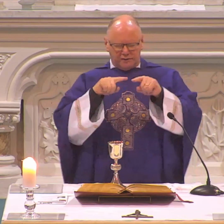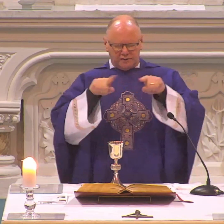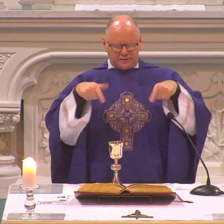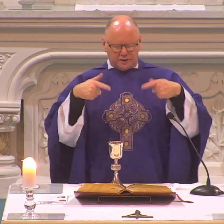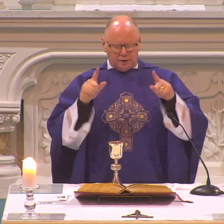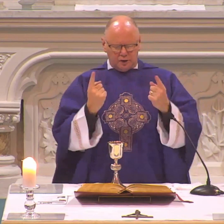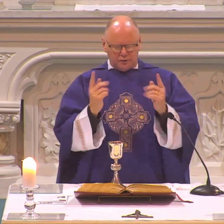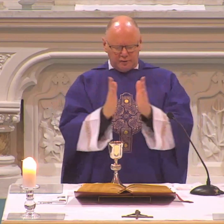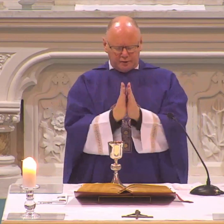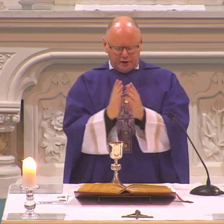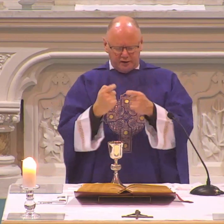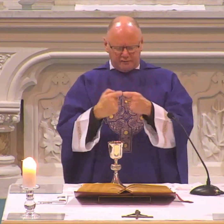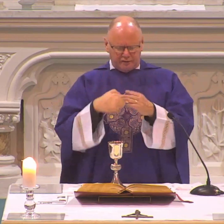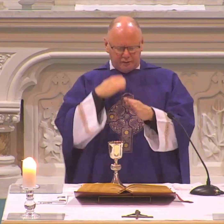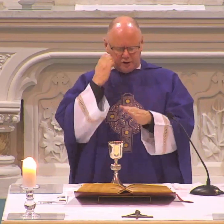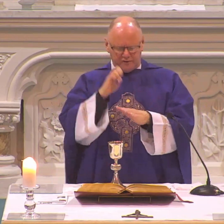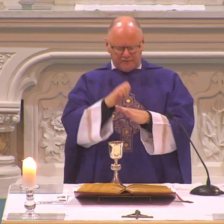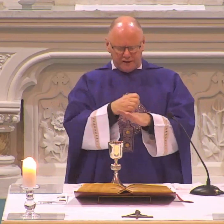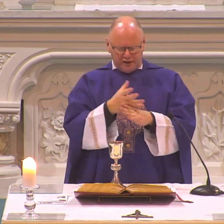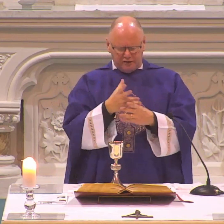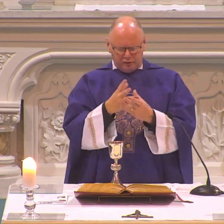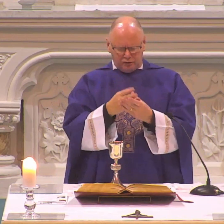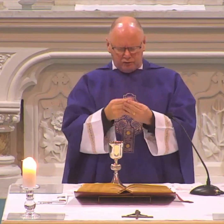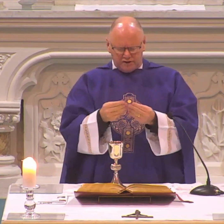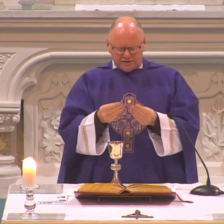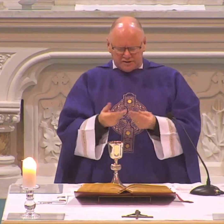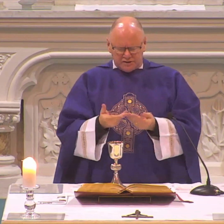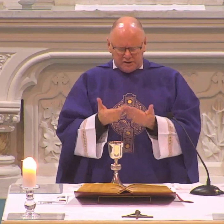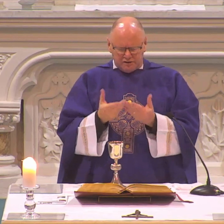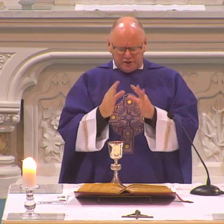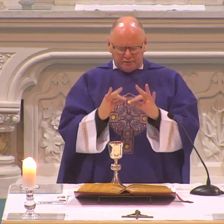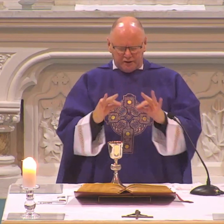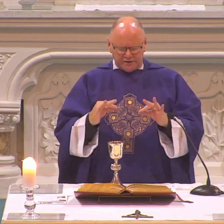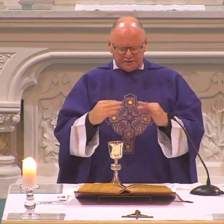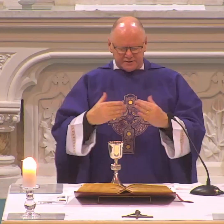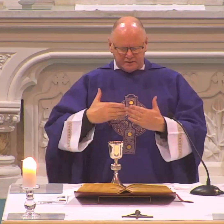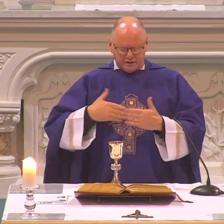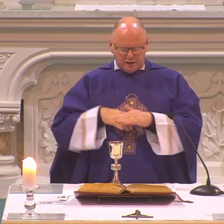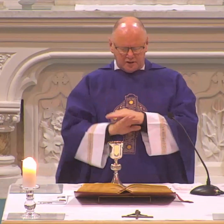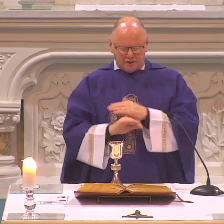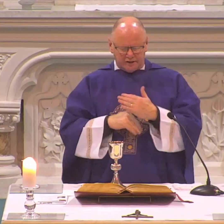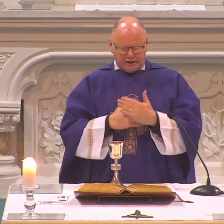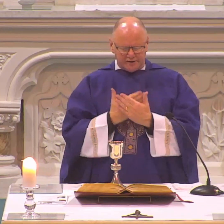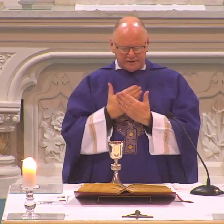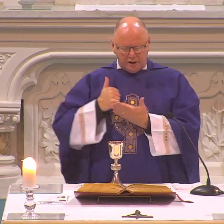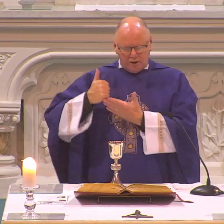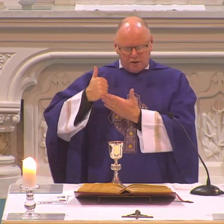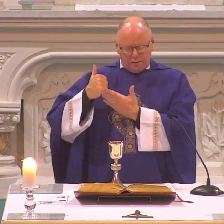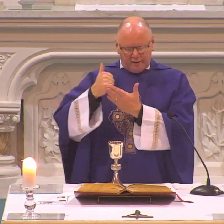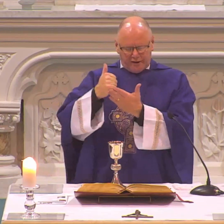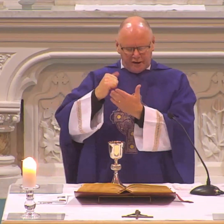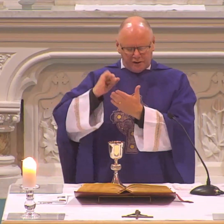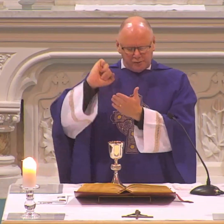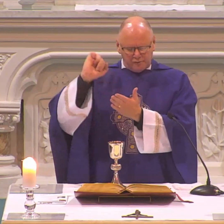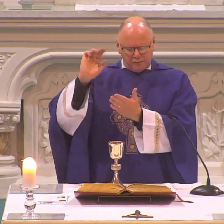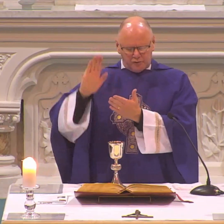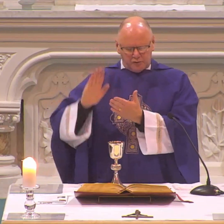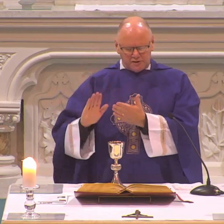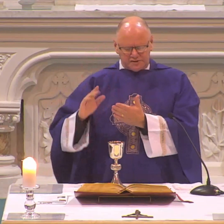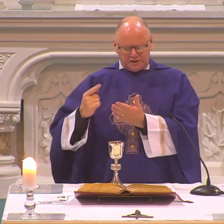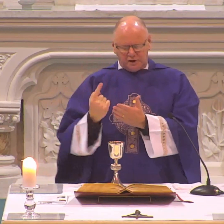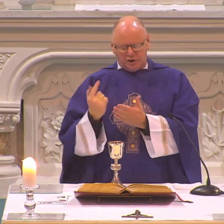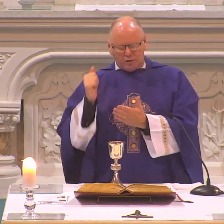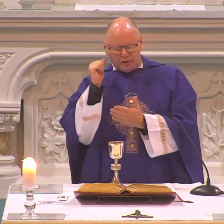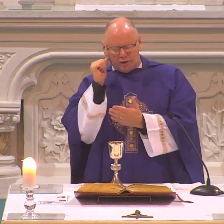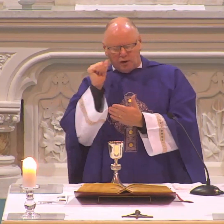deliver us, Lord, we pray, from every evil. Graciously grant peace in our days, that by the help of your